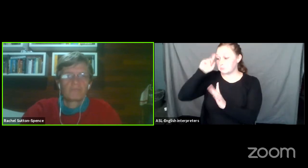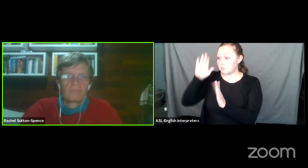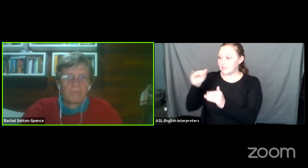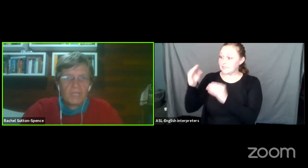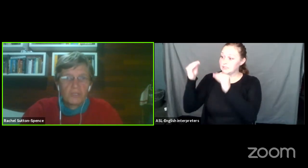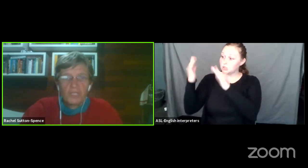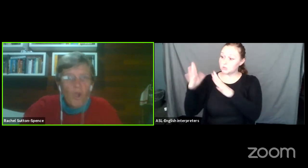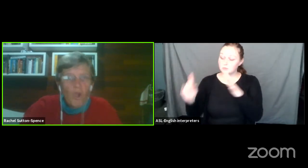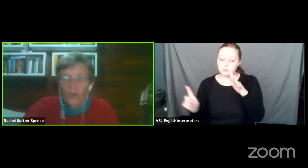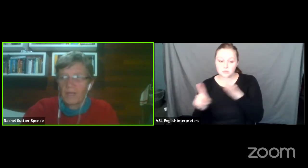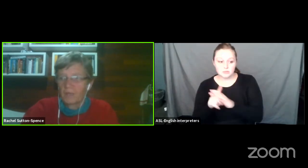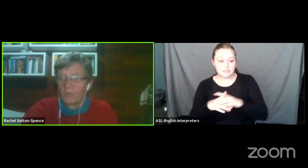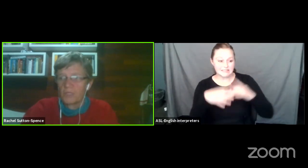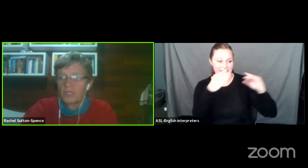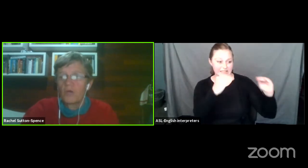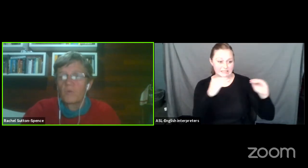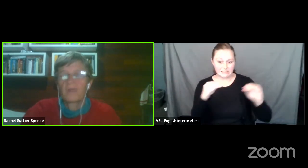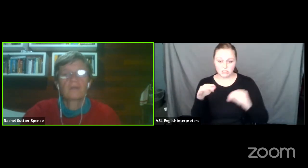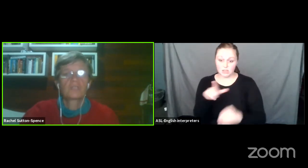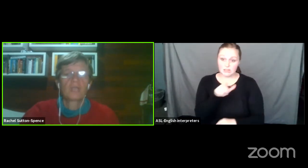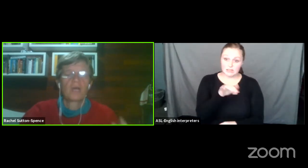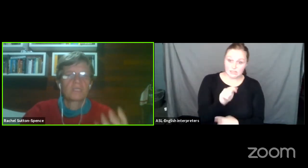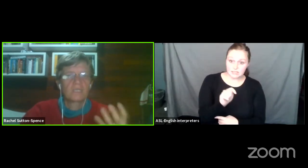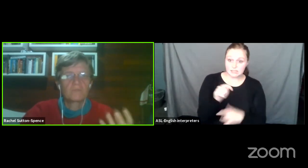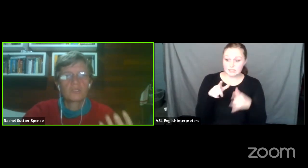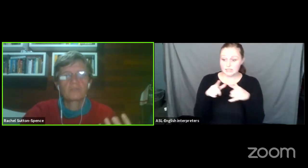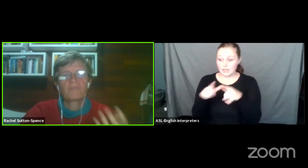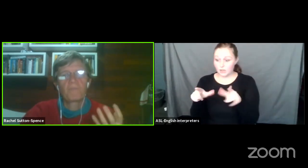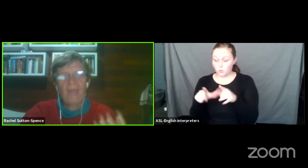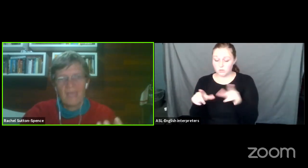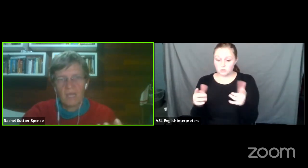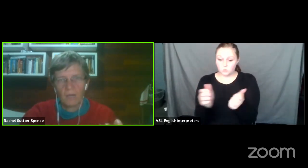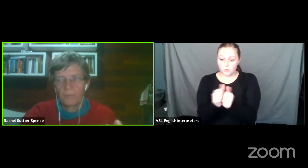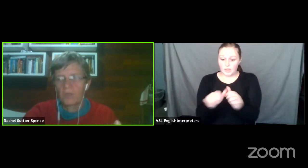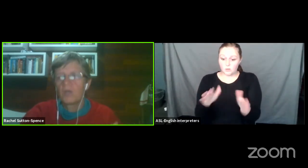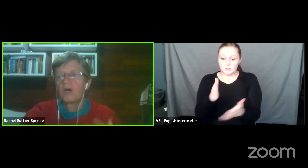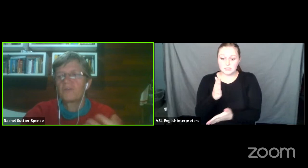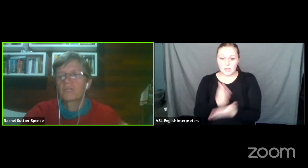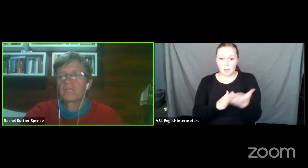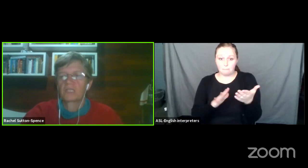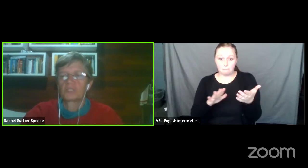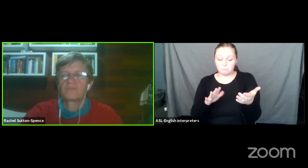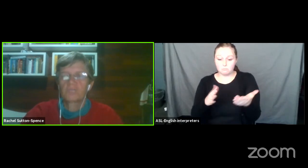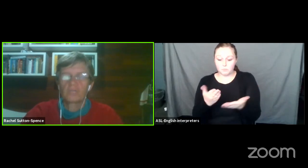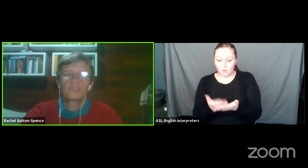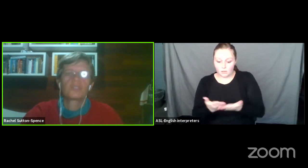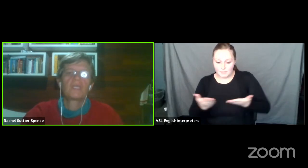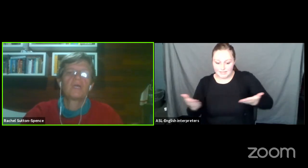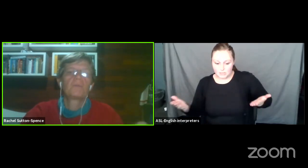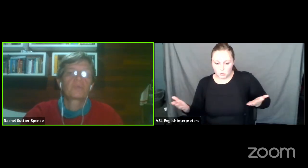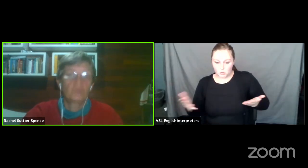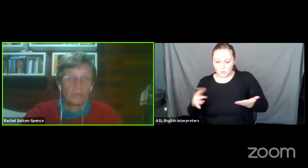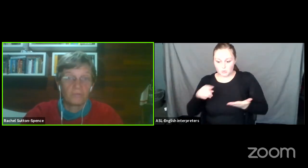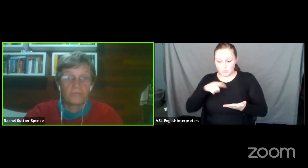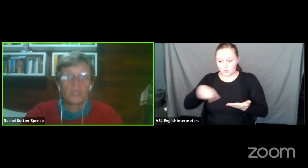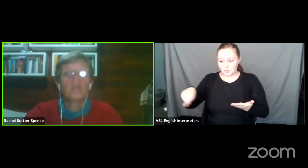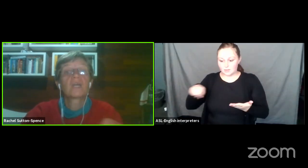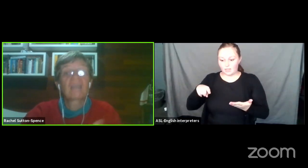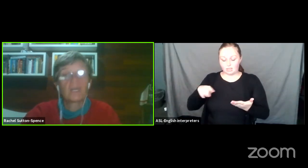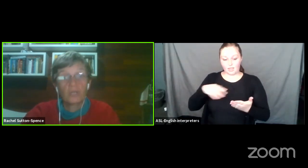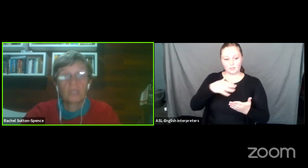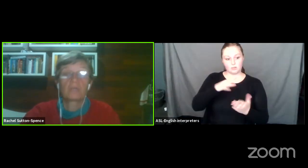teach literature or language without some sort of backup of a collection of socially